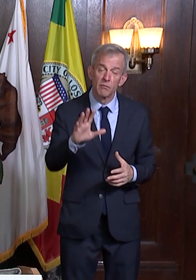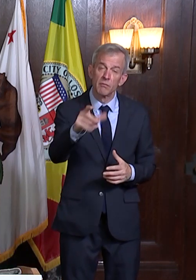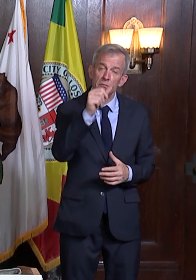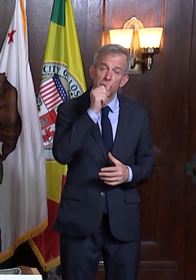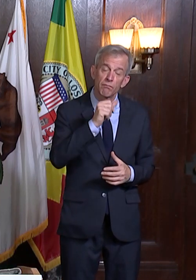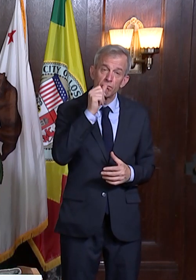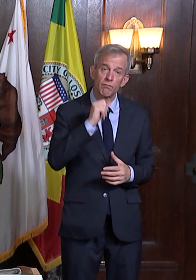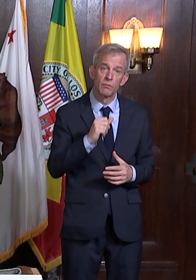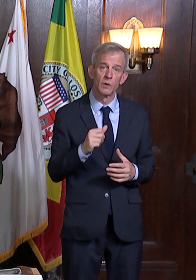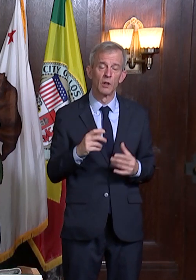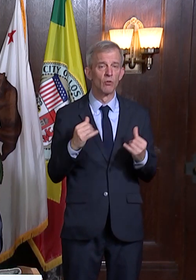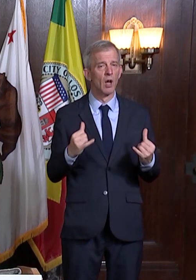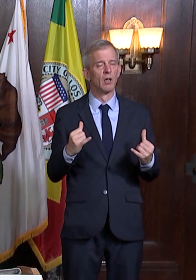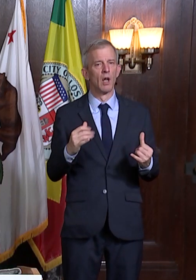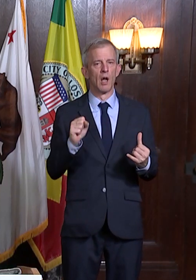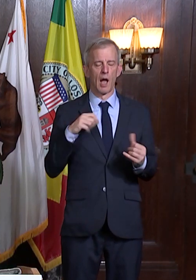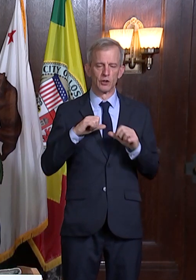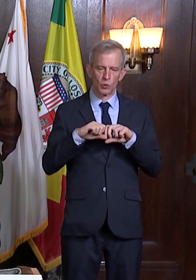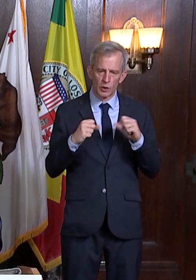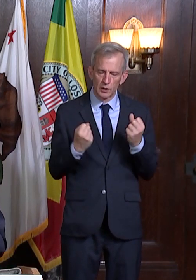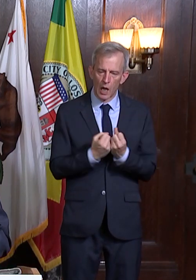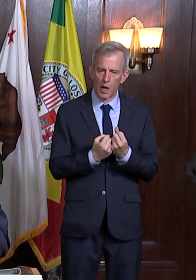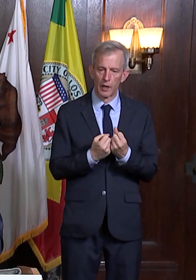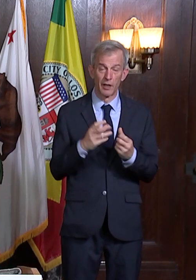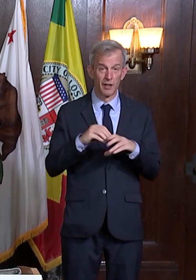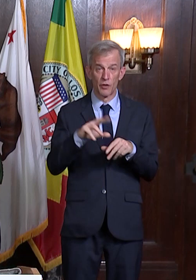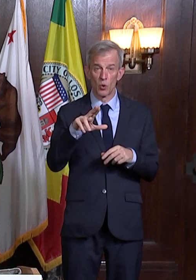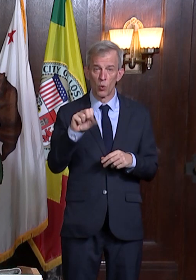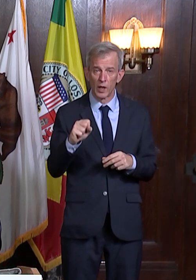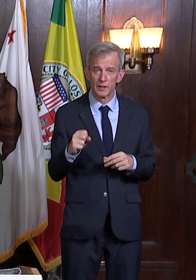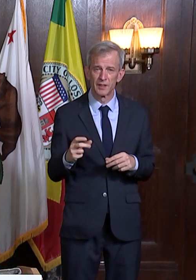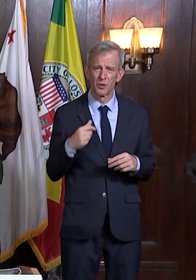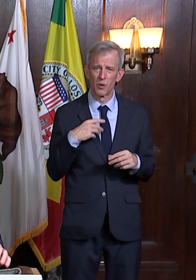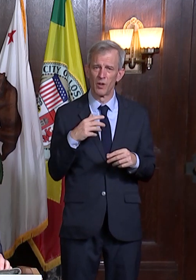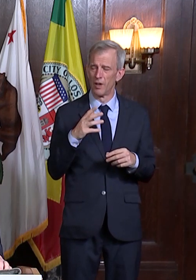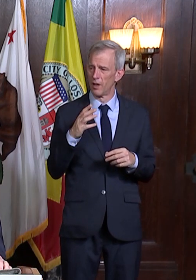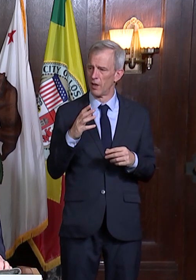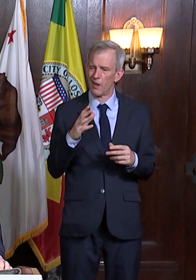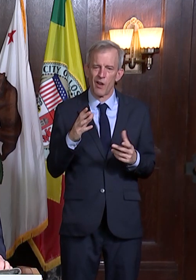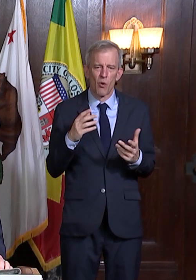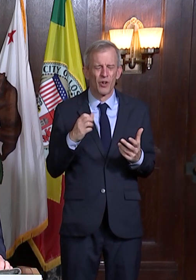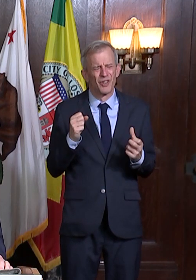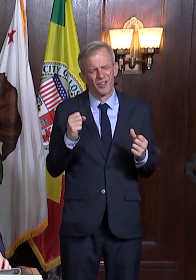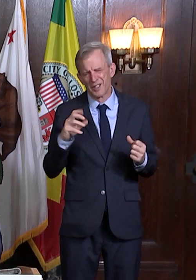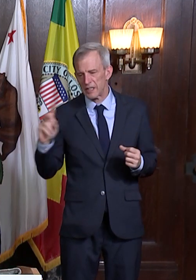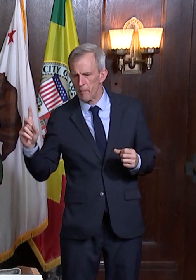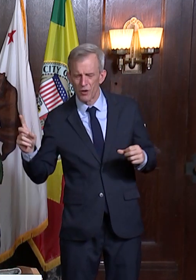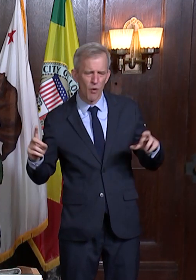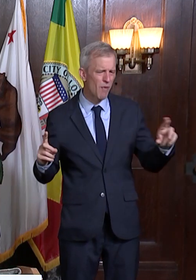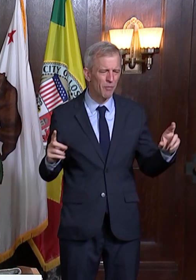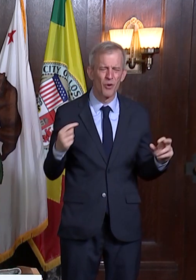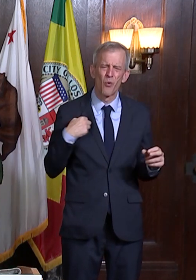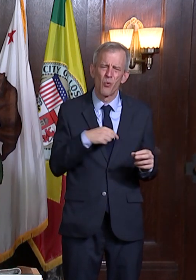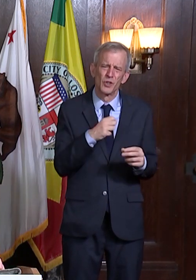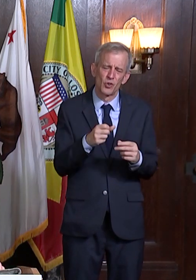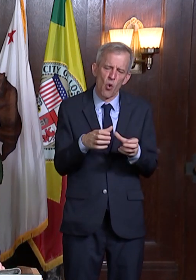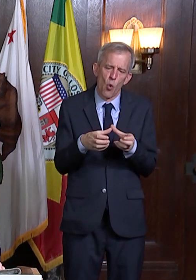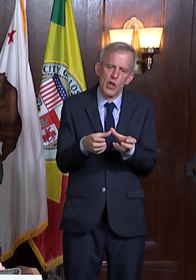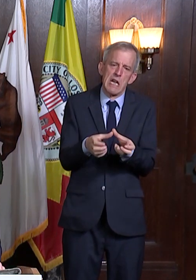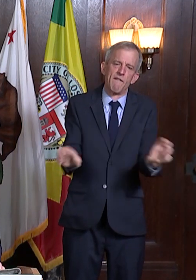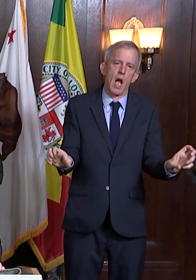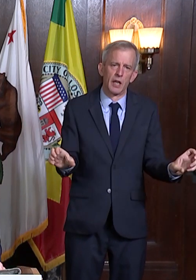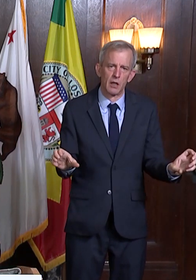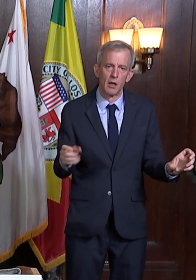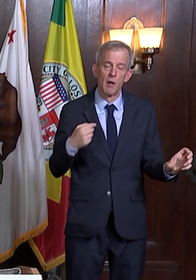so divided as a society, sometimes by ideology, by party, and I just want to say as a mayor for all people in the